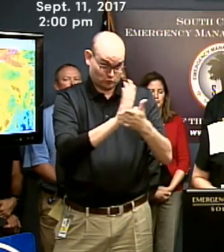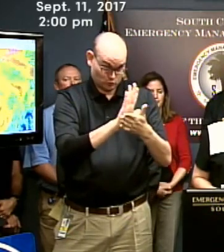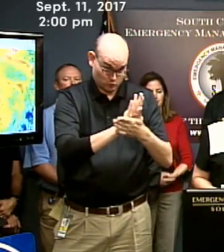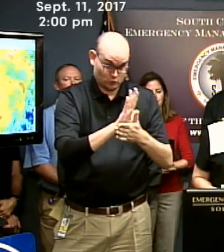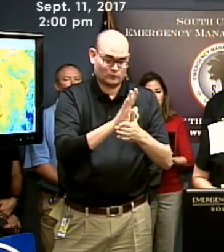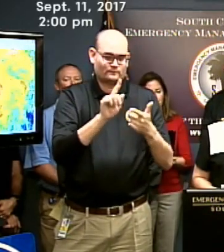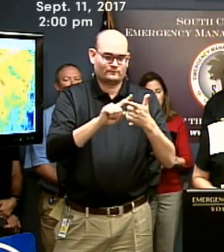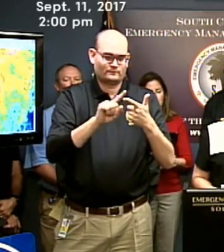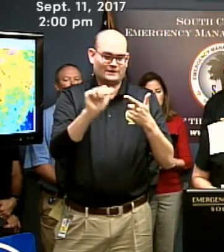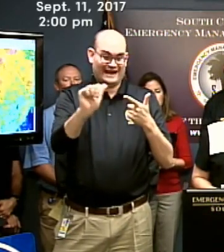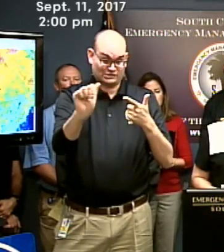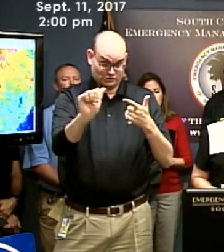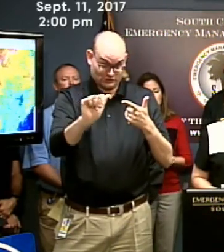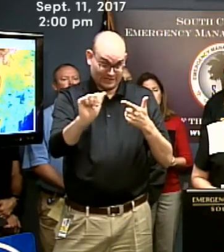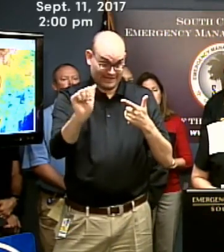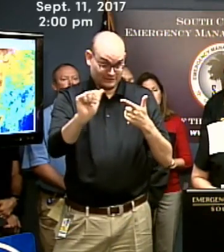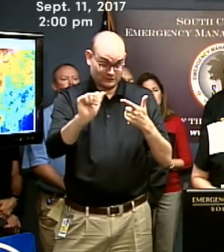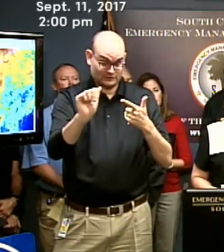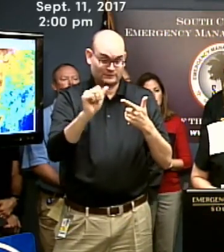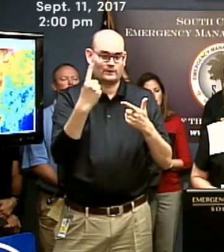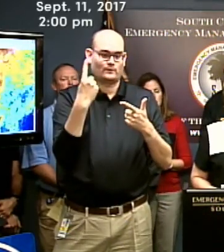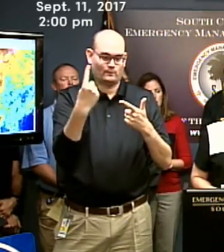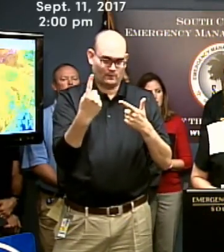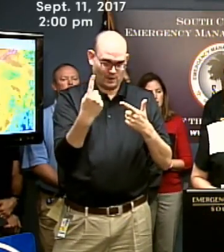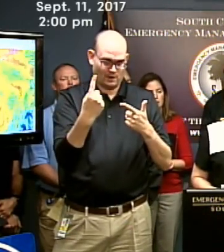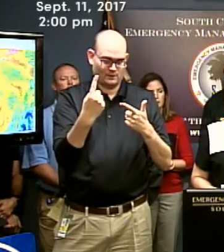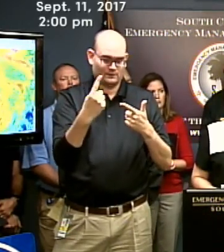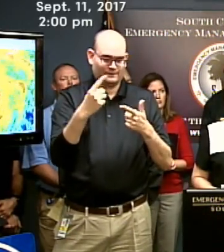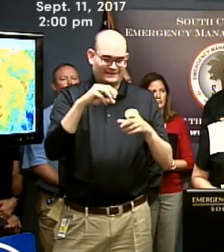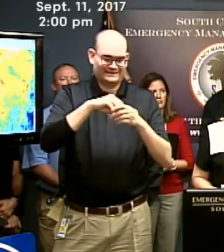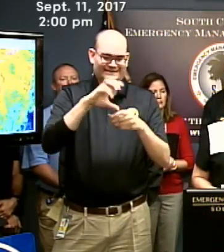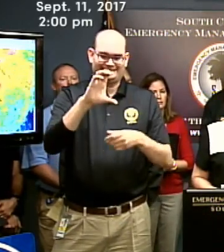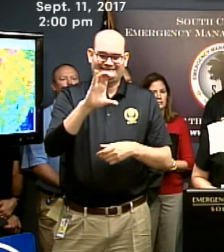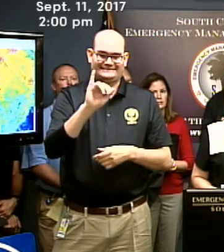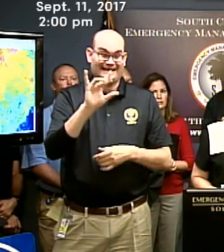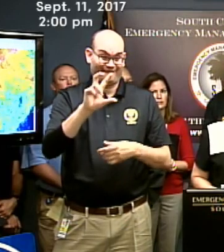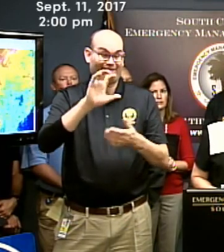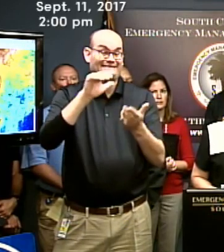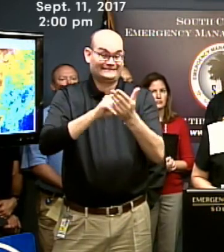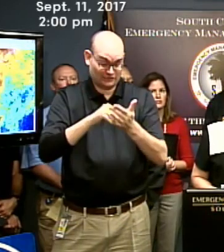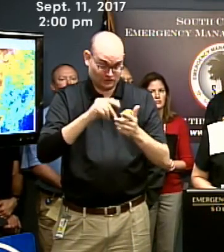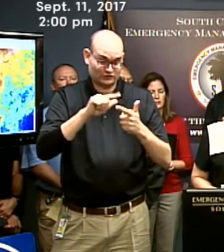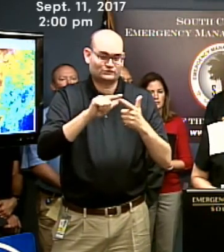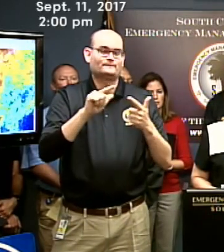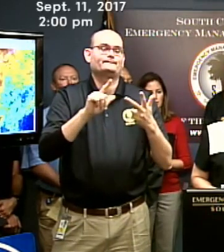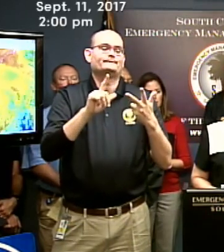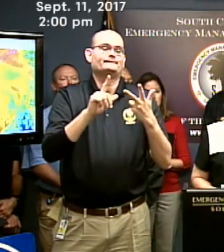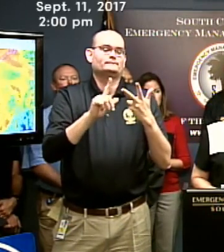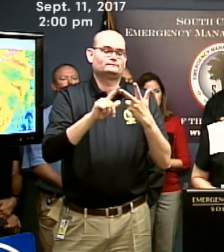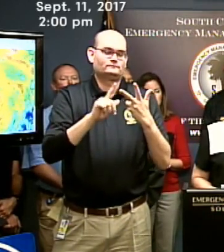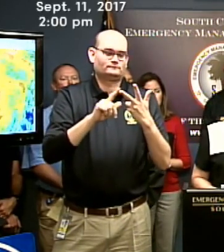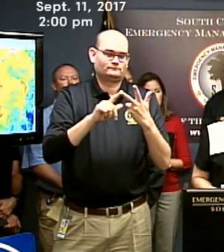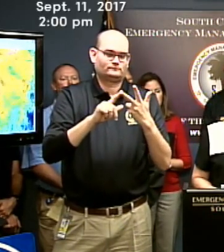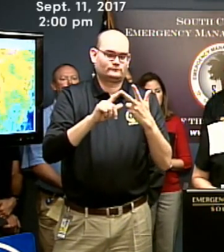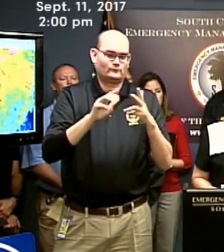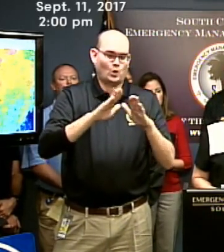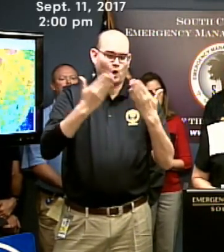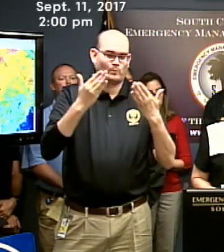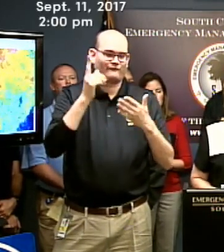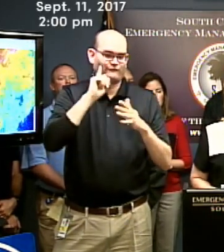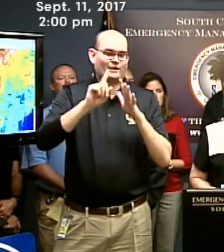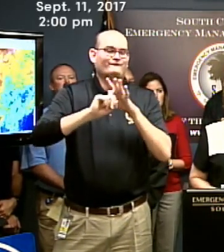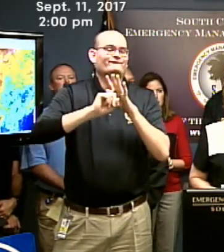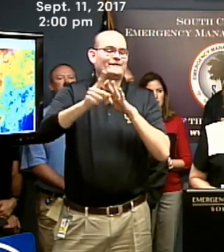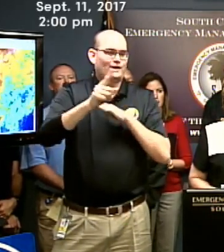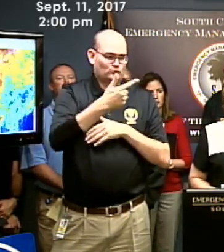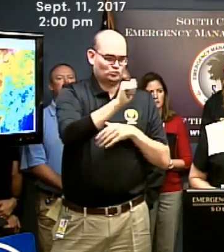In Anderson County, we have one shelter open at the Anderson Civic Center. This shelter was actually open to support evacuees from Georgia, but